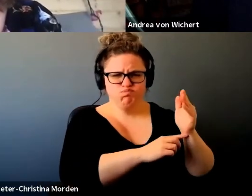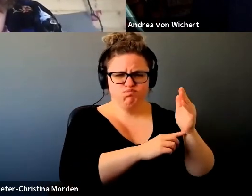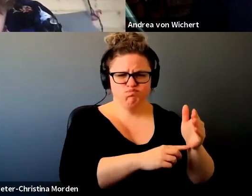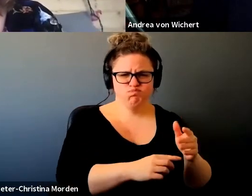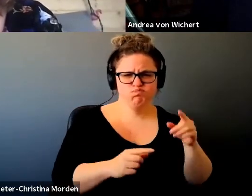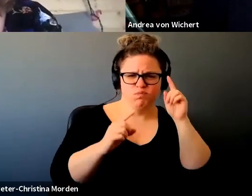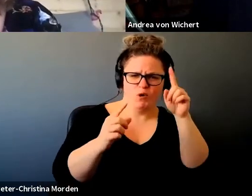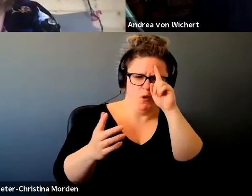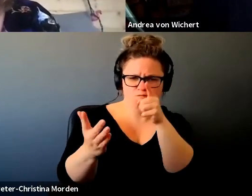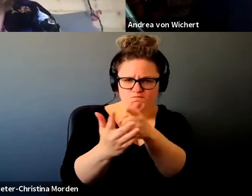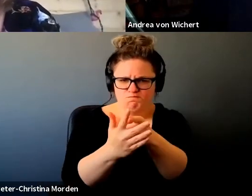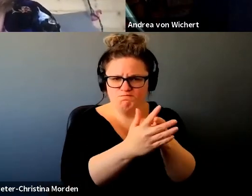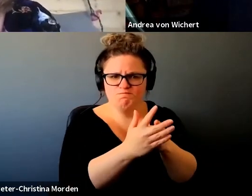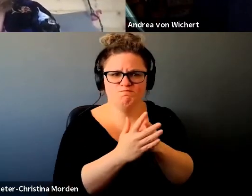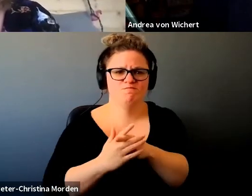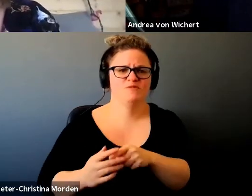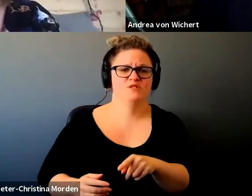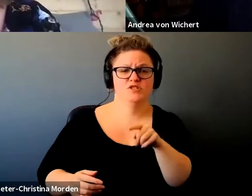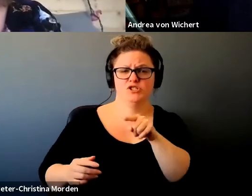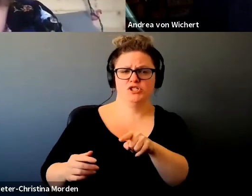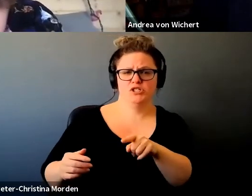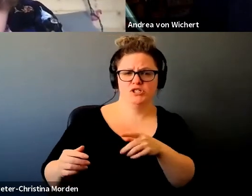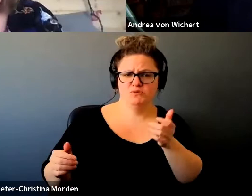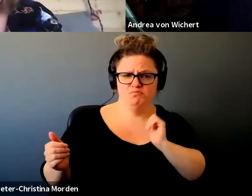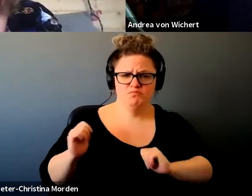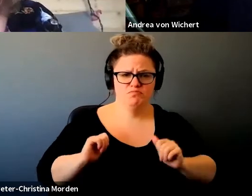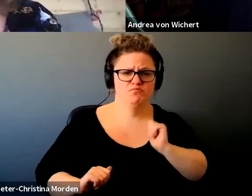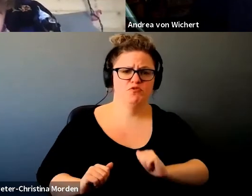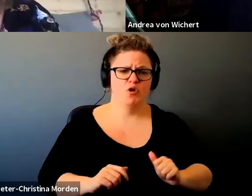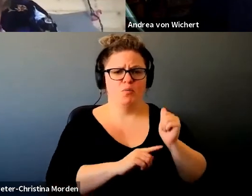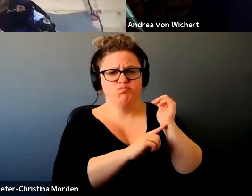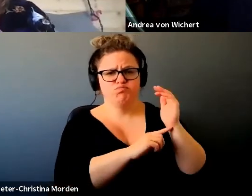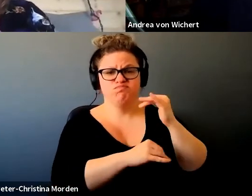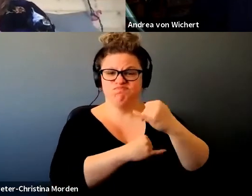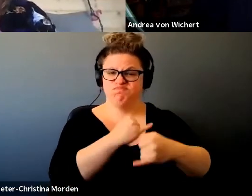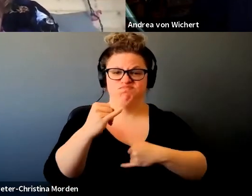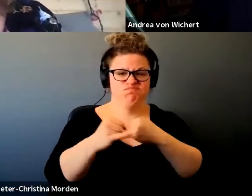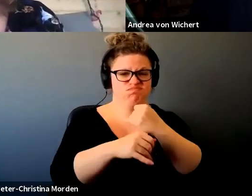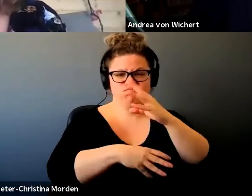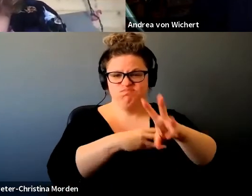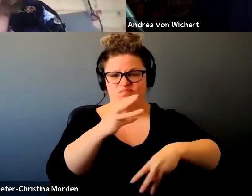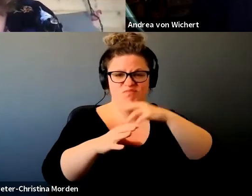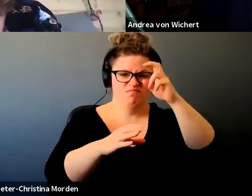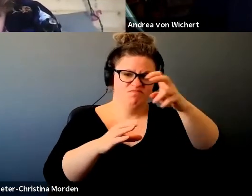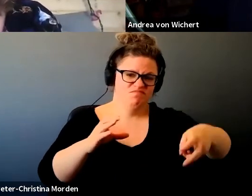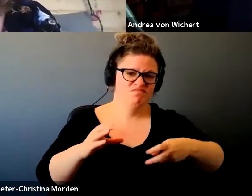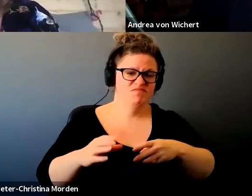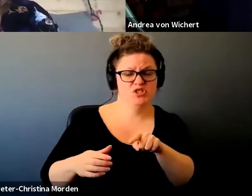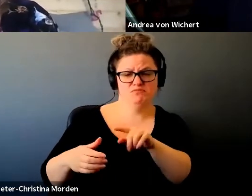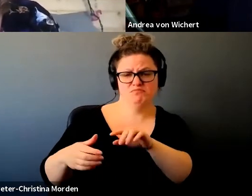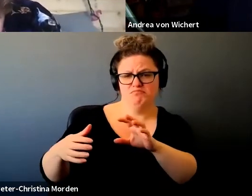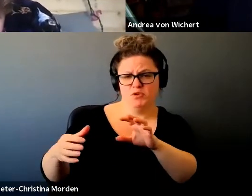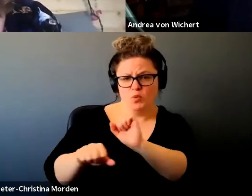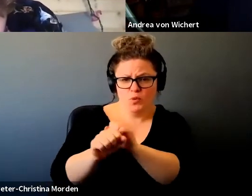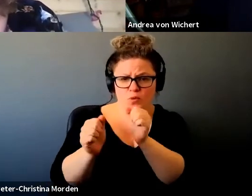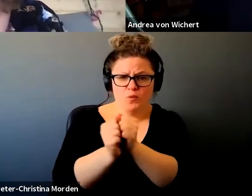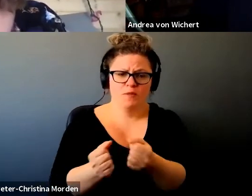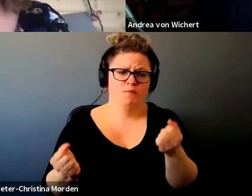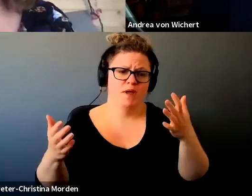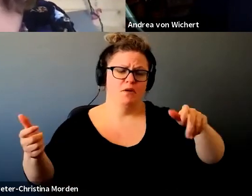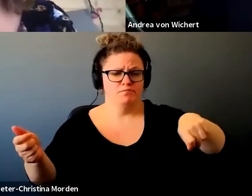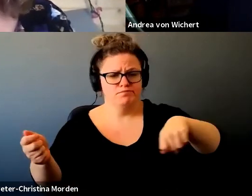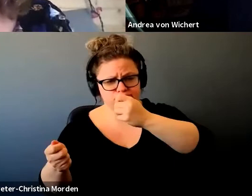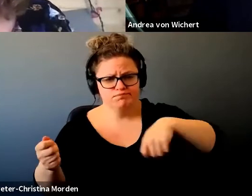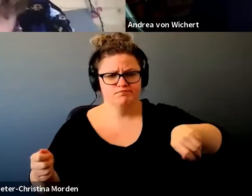collaborated with orchestral musicians and composers, witch doctors, and various eccentric weirdos. She